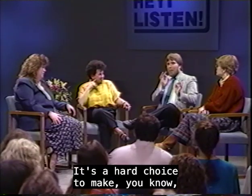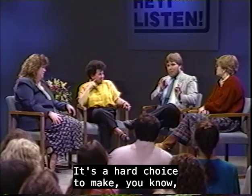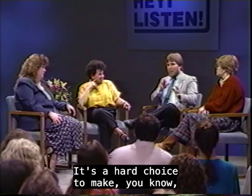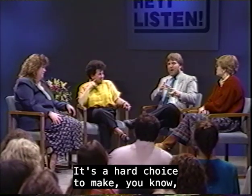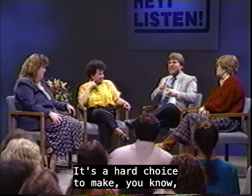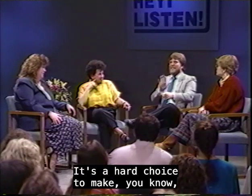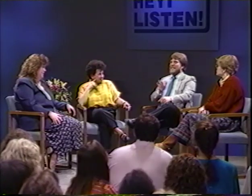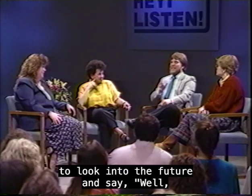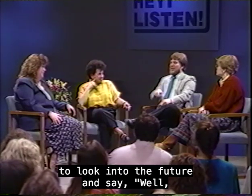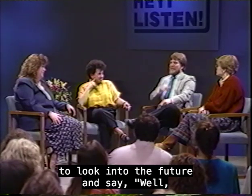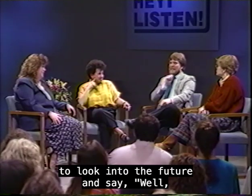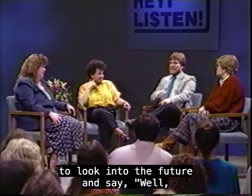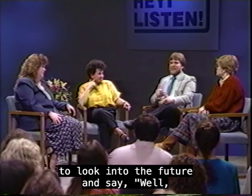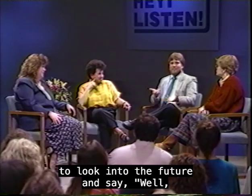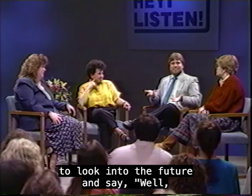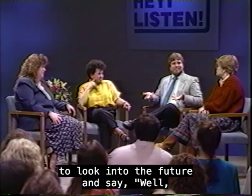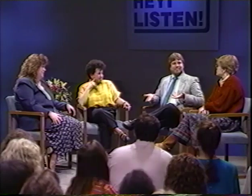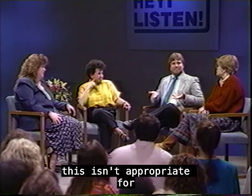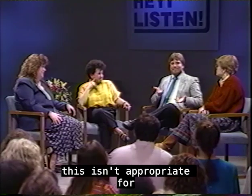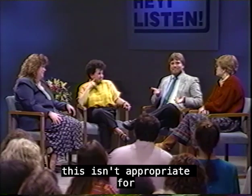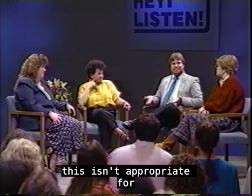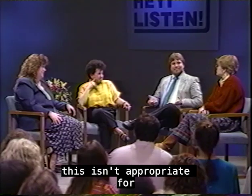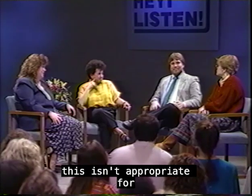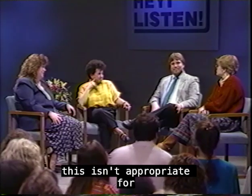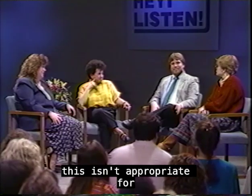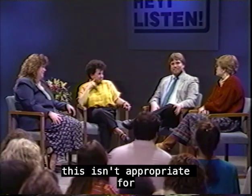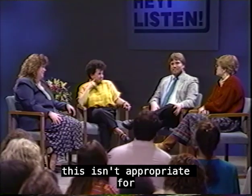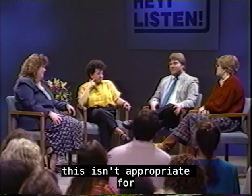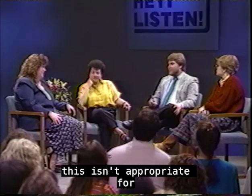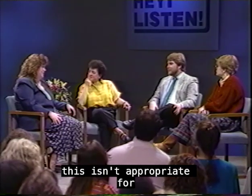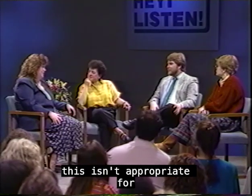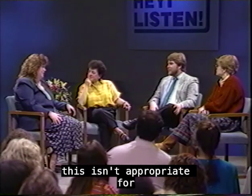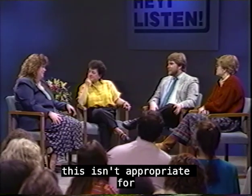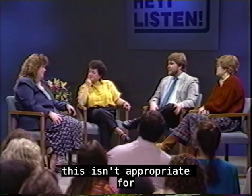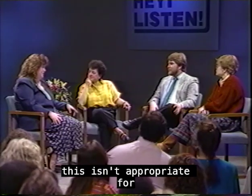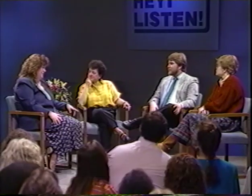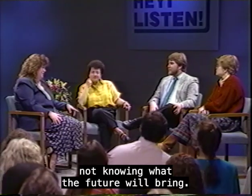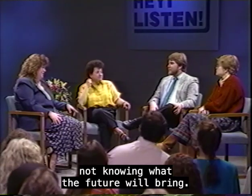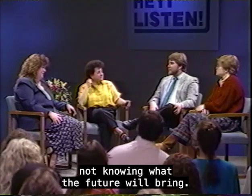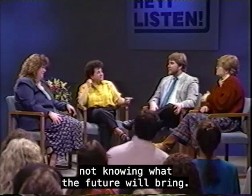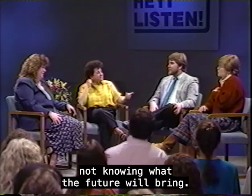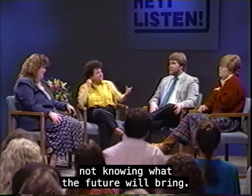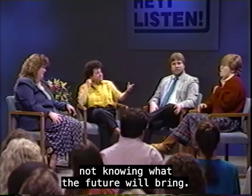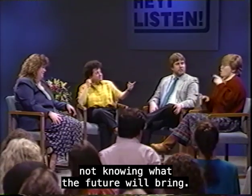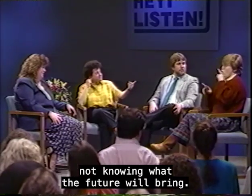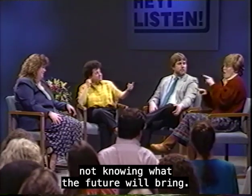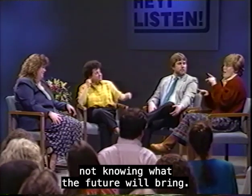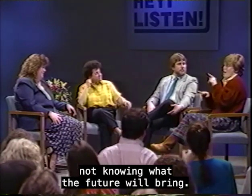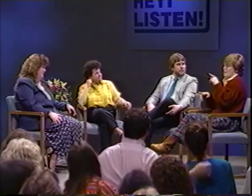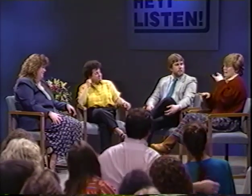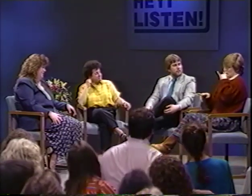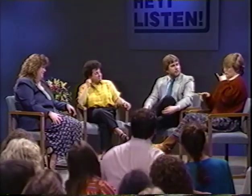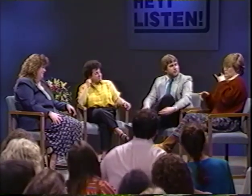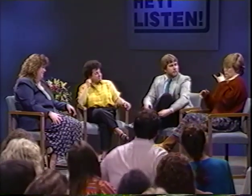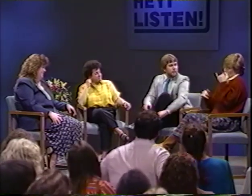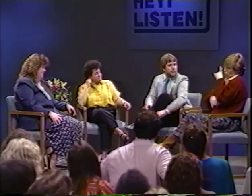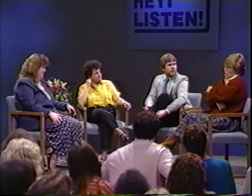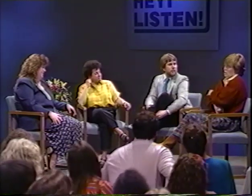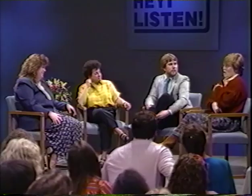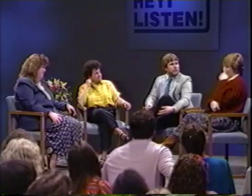to make, to look into the future and say, well, this isn't appropriate for this child at this time, not knowing what the future will bring.